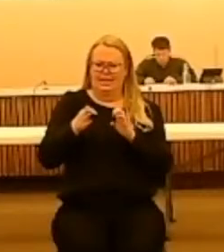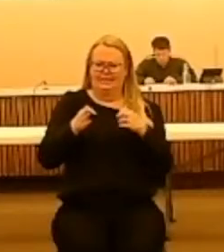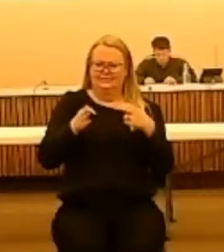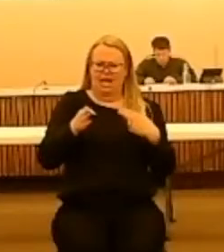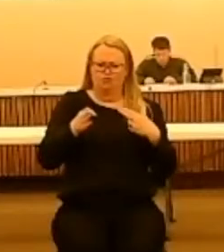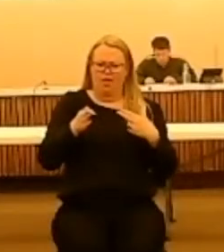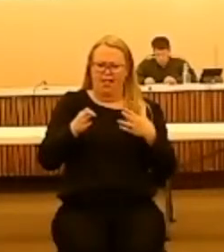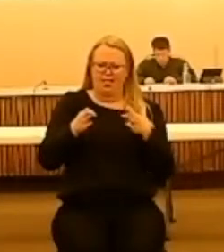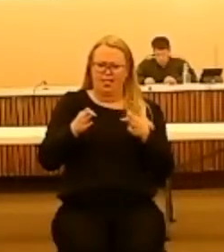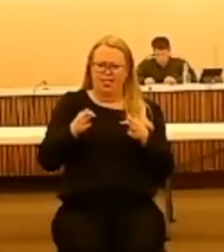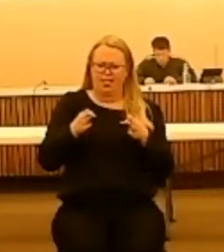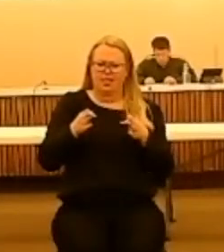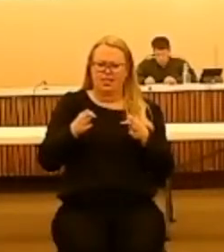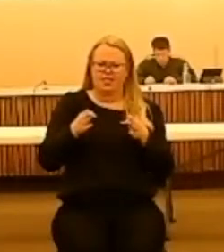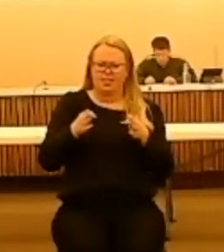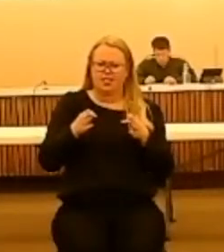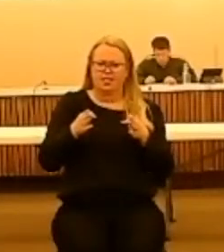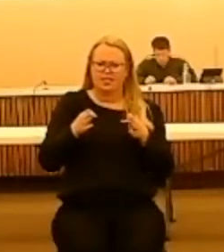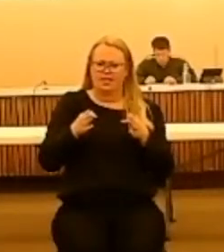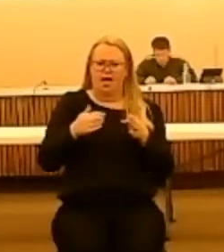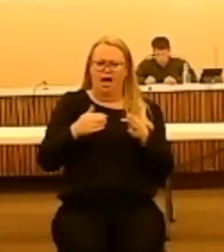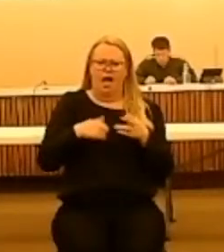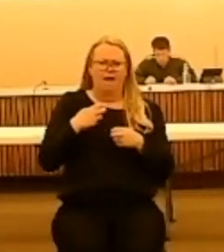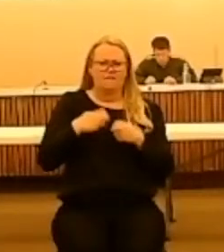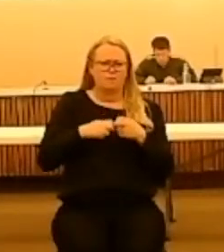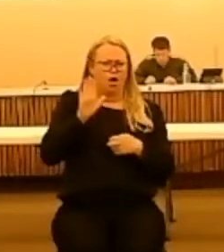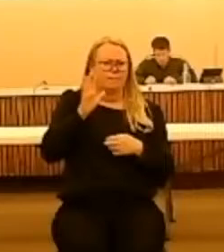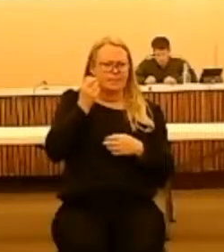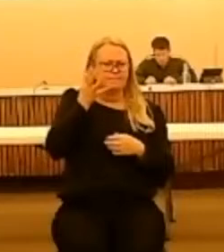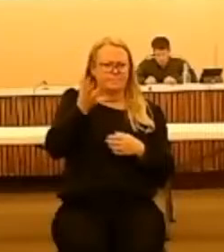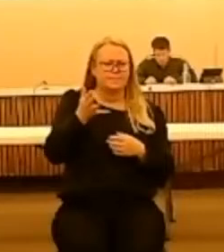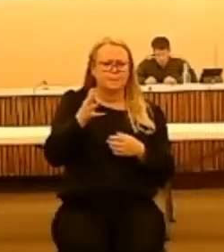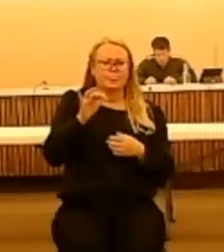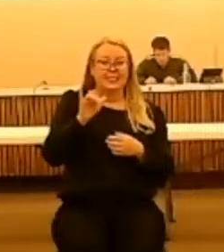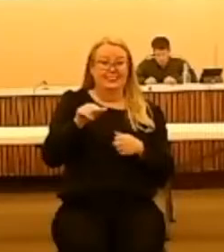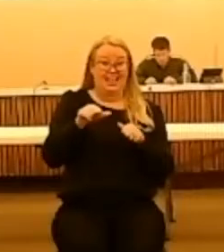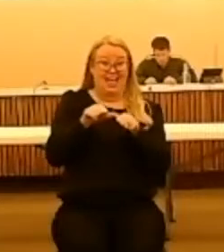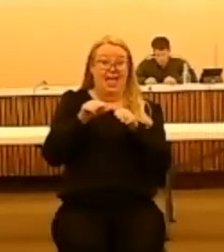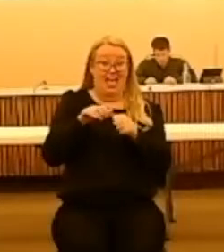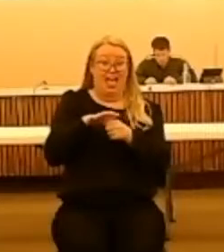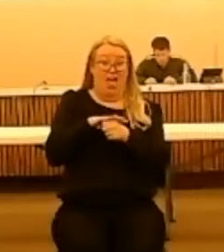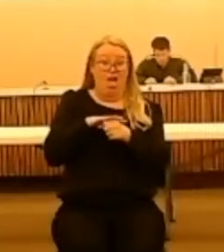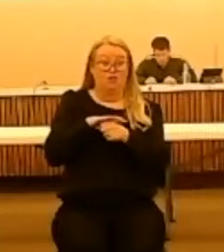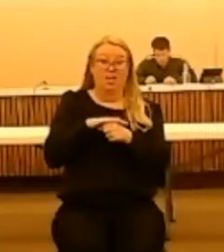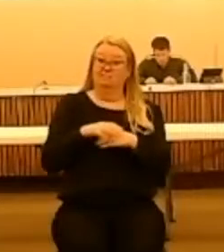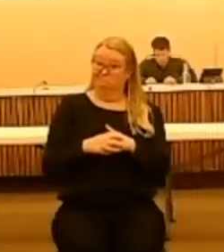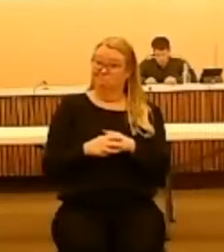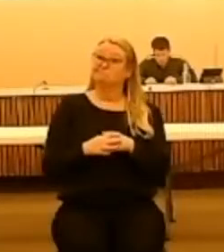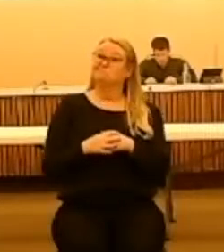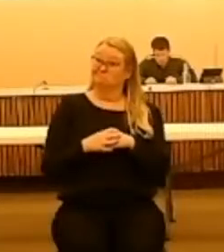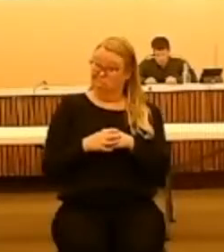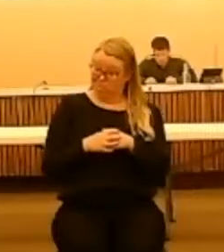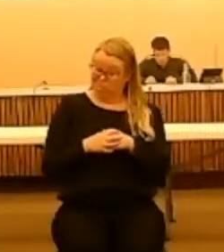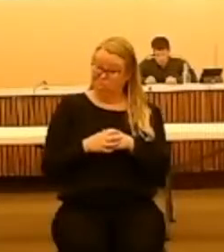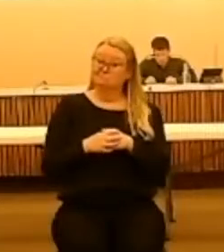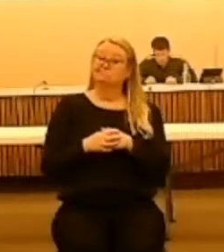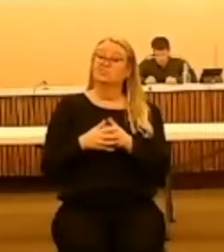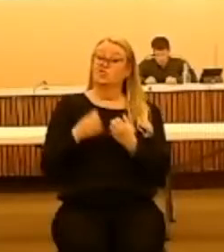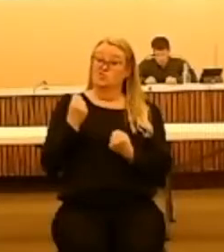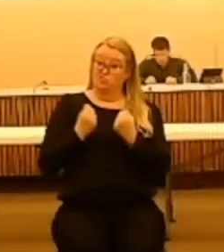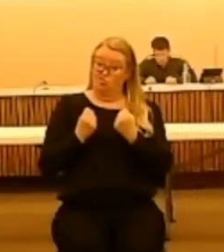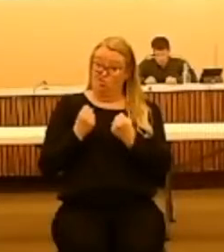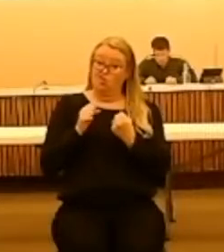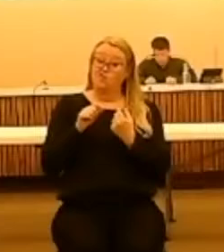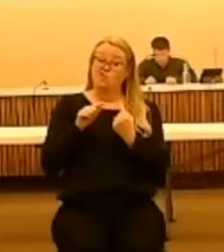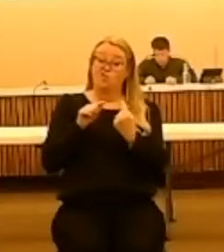Scottsville East River Road. That particular area, the traffic is, you know, at certain times